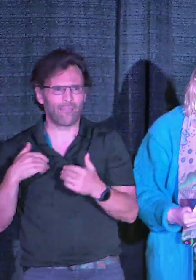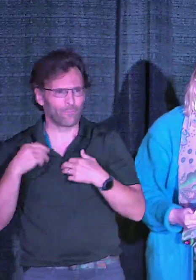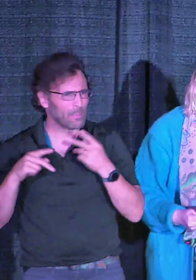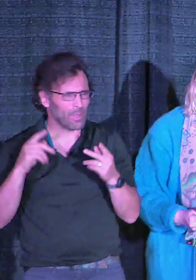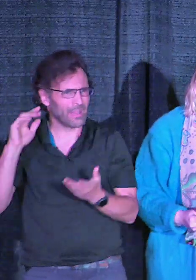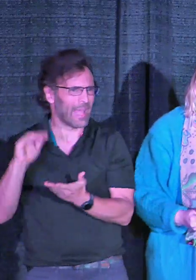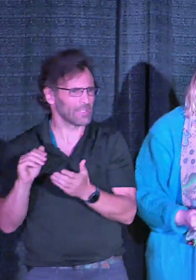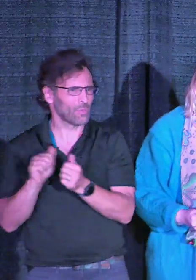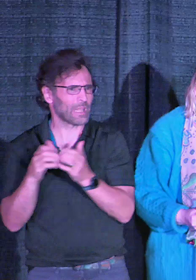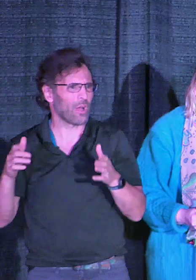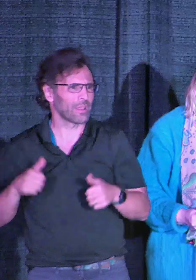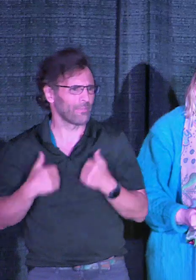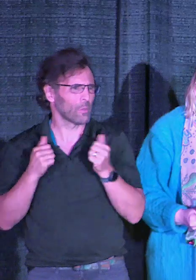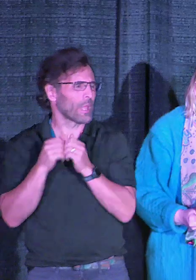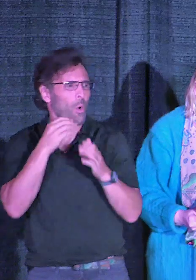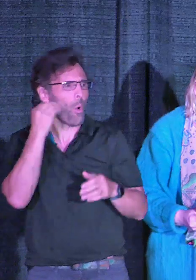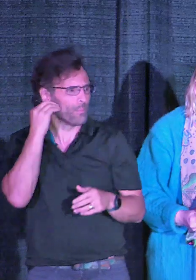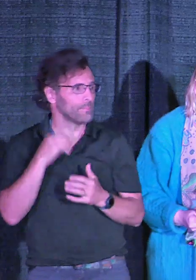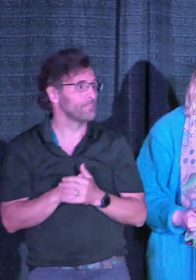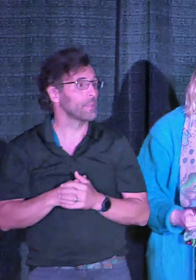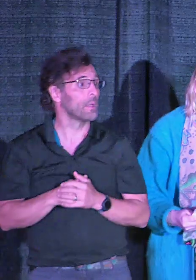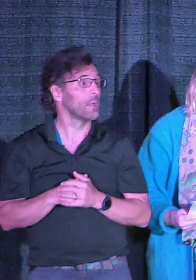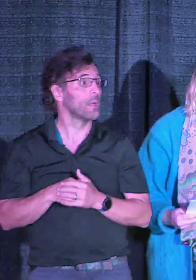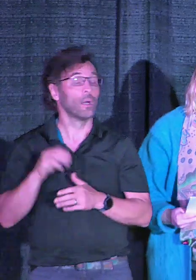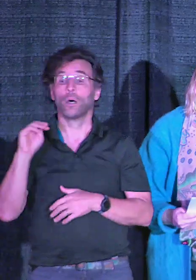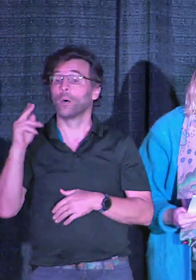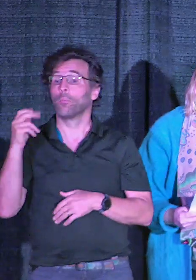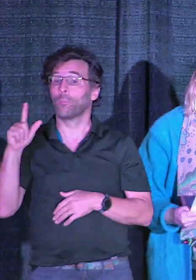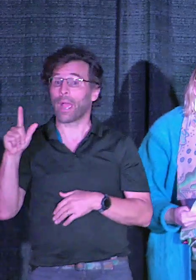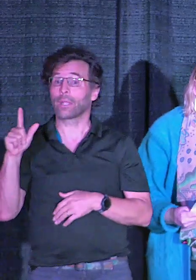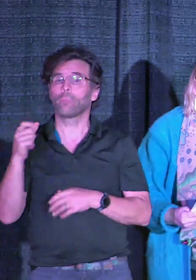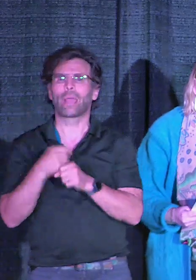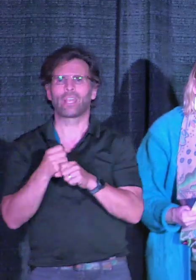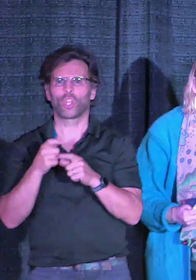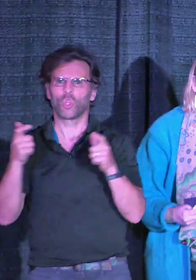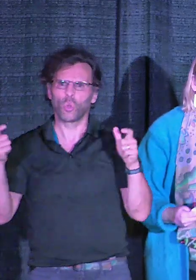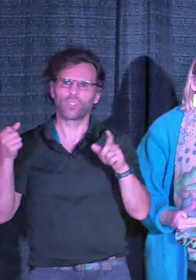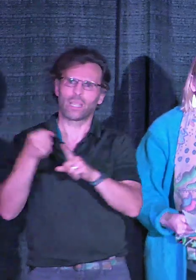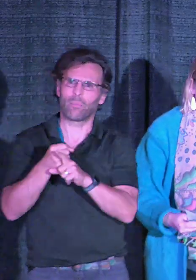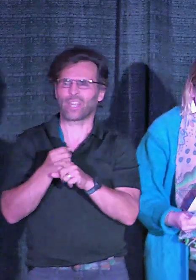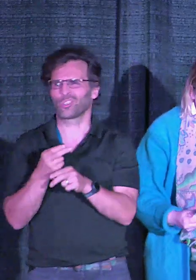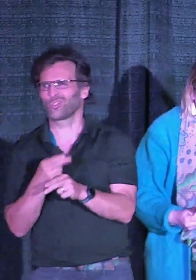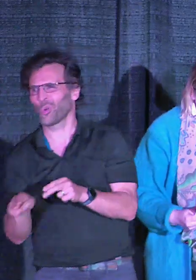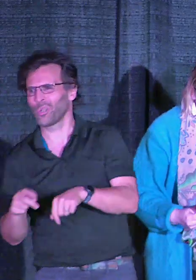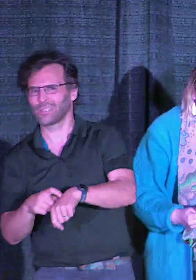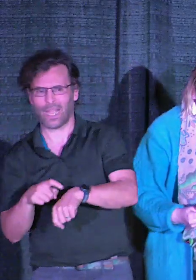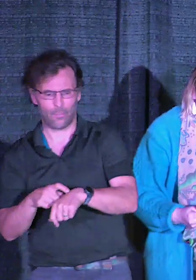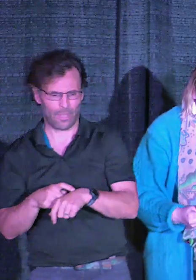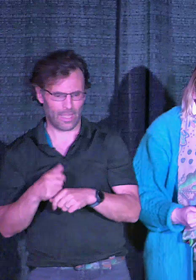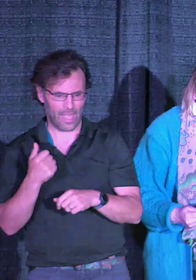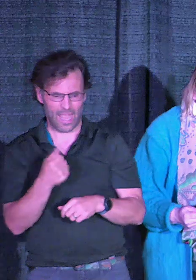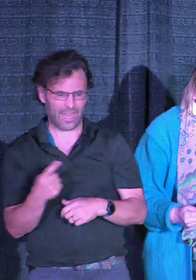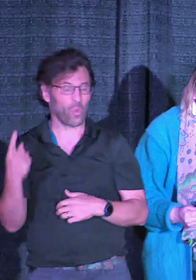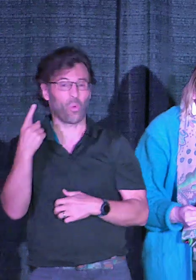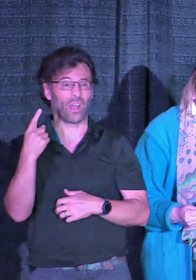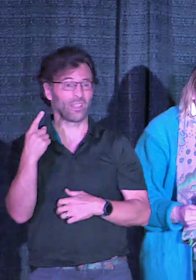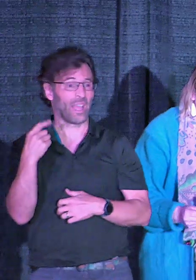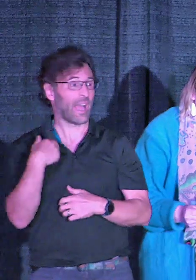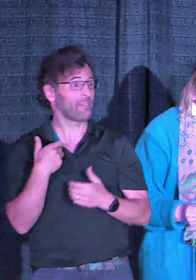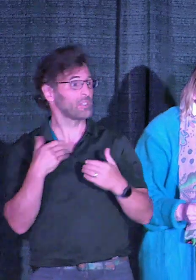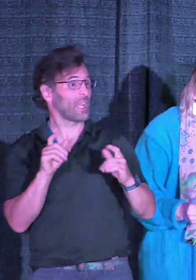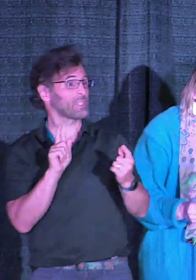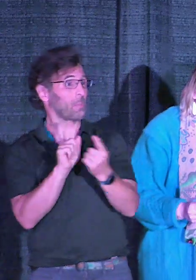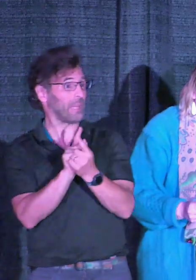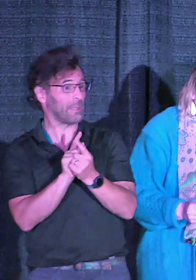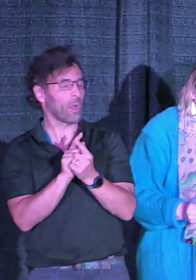stability. Michael has made such a huge impact in a short amount of time that anyone who has a chance to meet